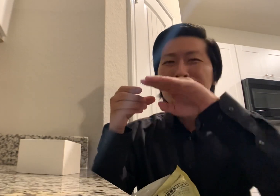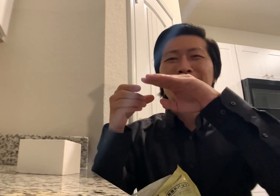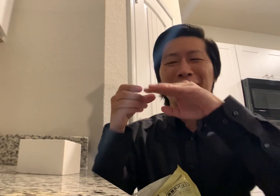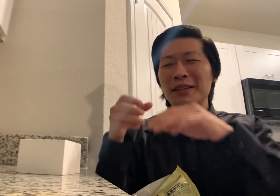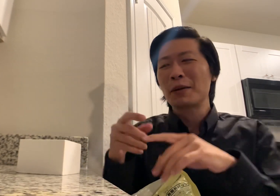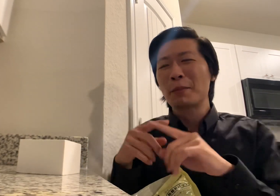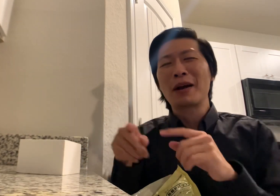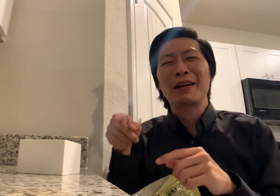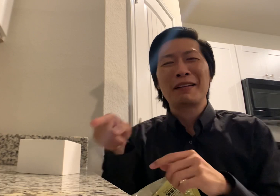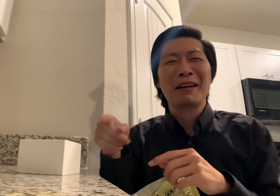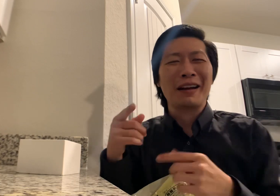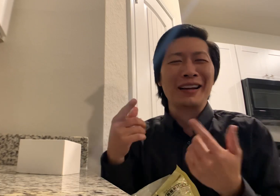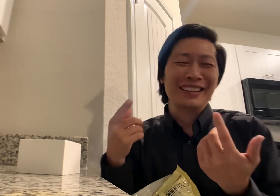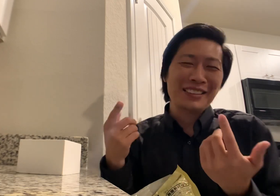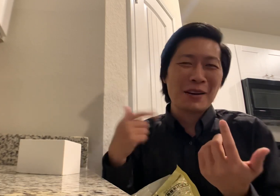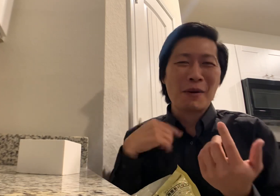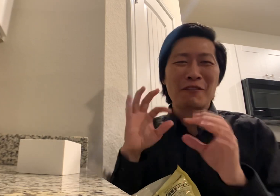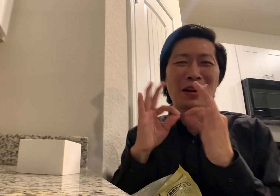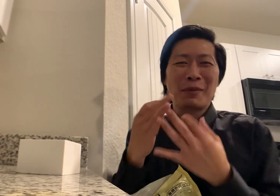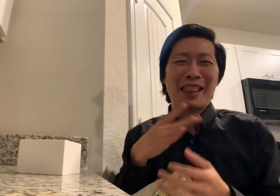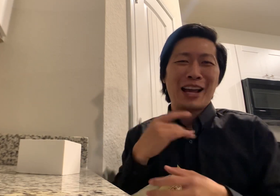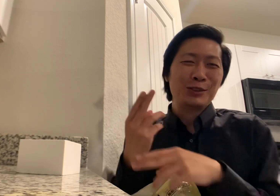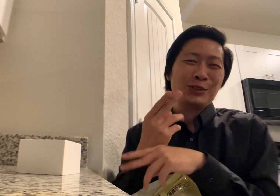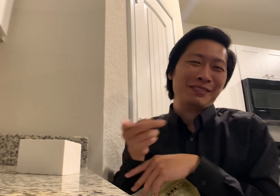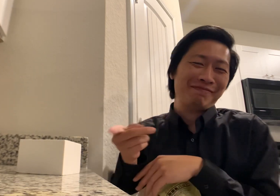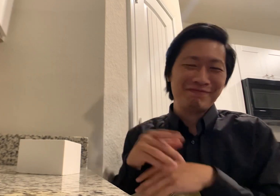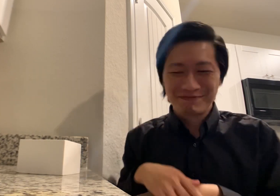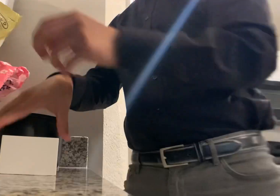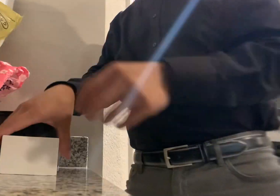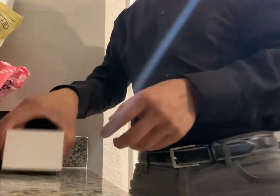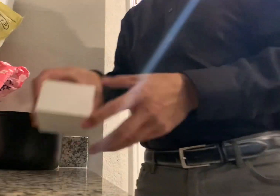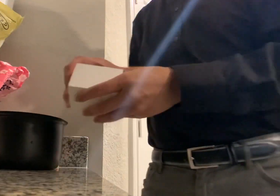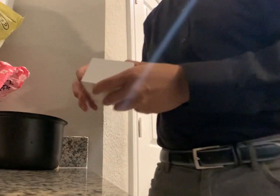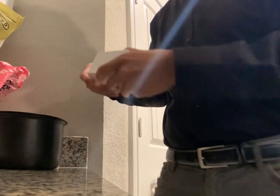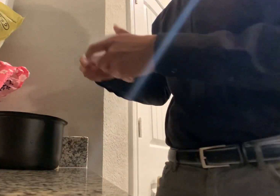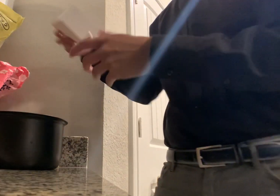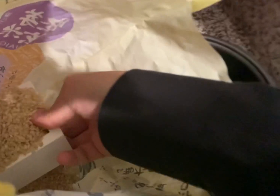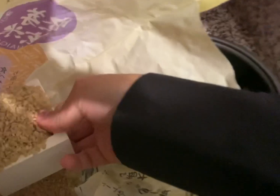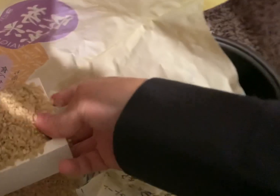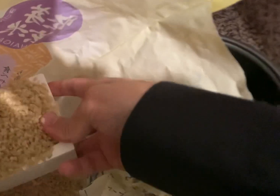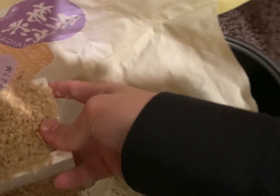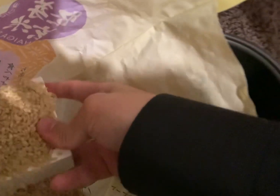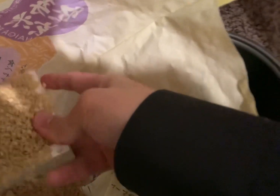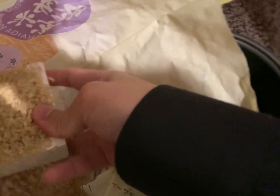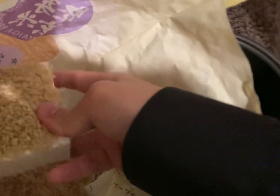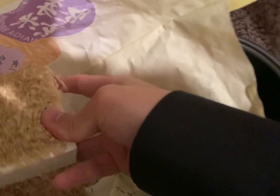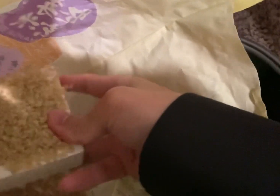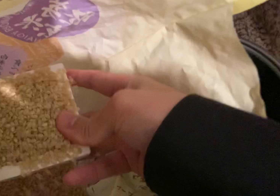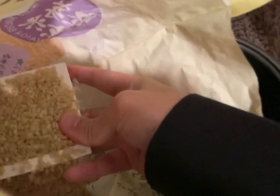There are other measuring cups out there, but we like using this kind of square cup.